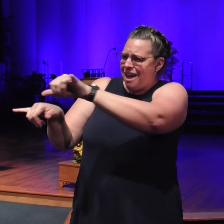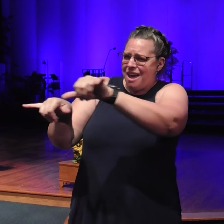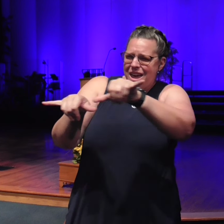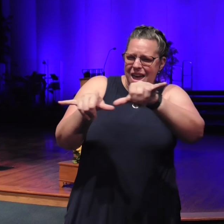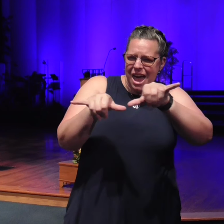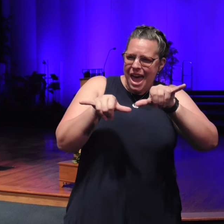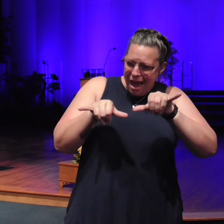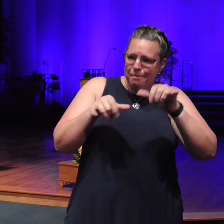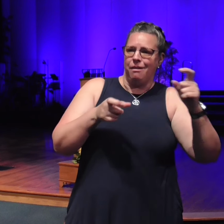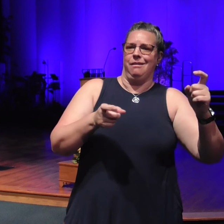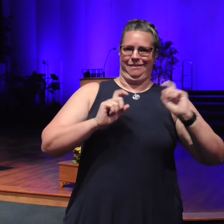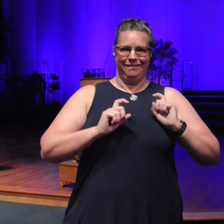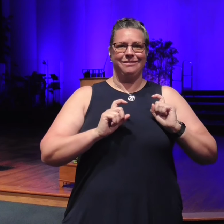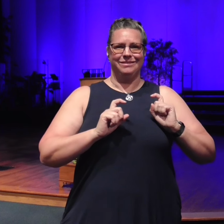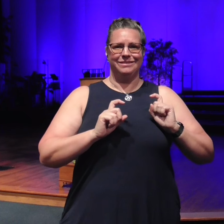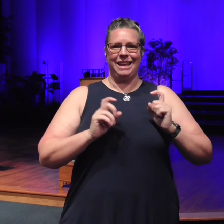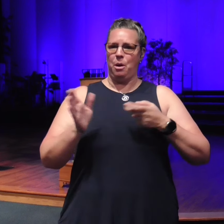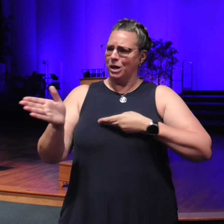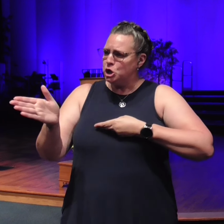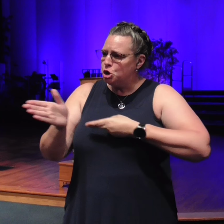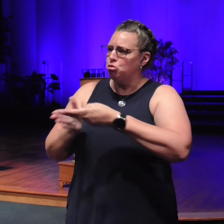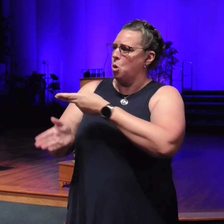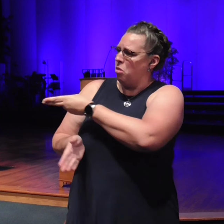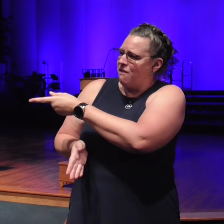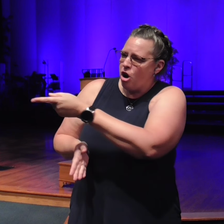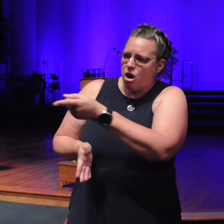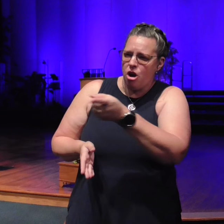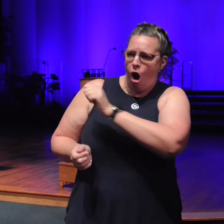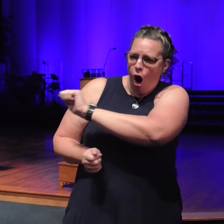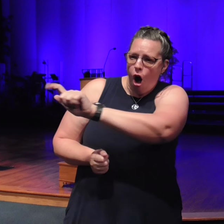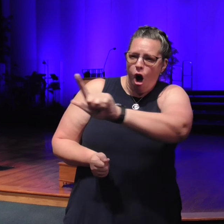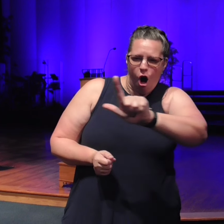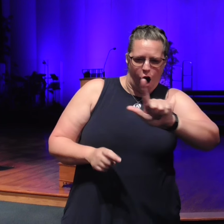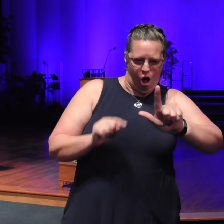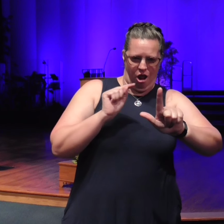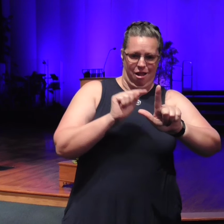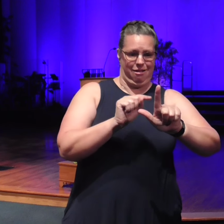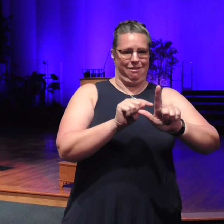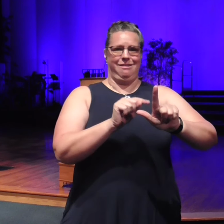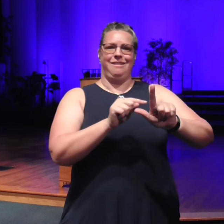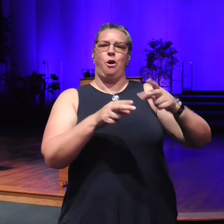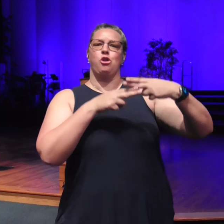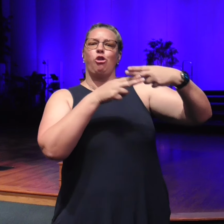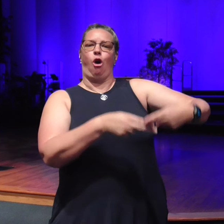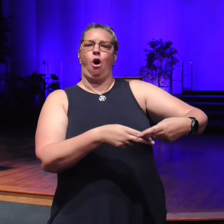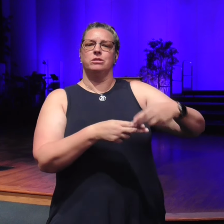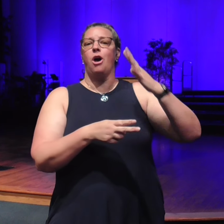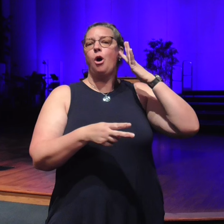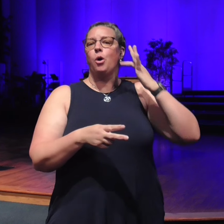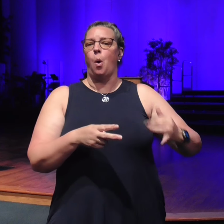seems true for all, not for one, but true for all? And he called that the golden thread of truth.